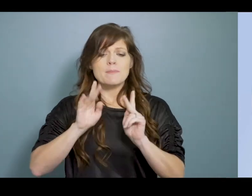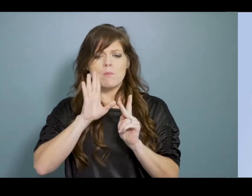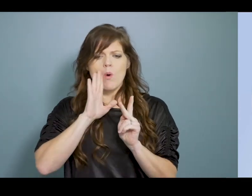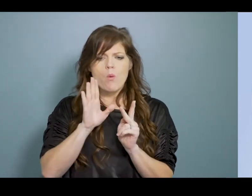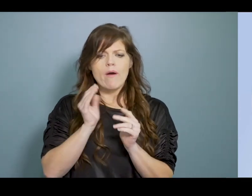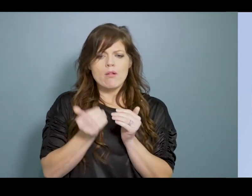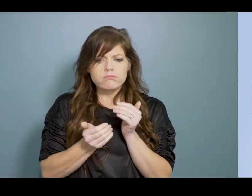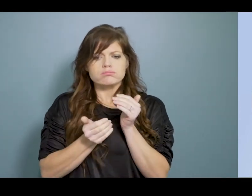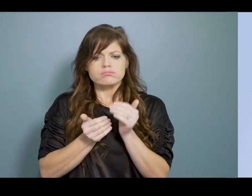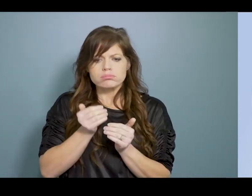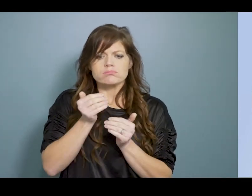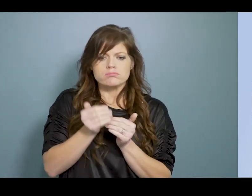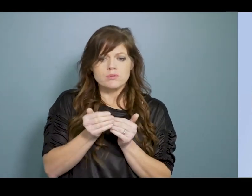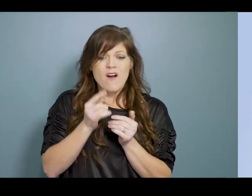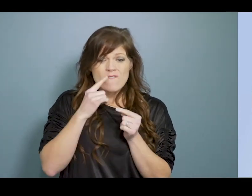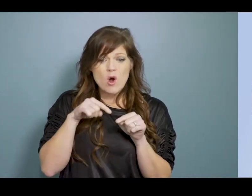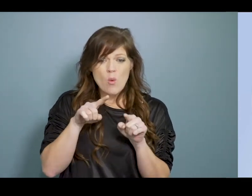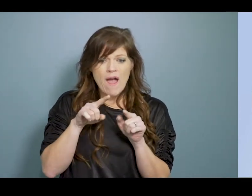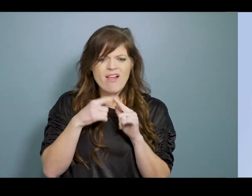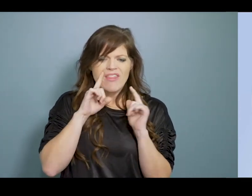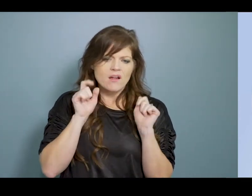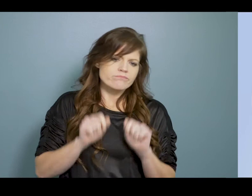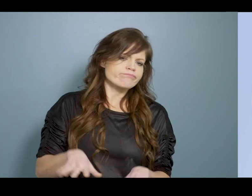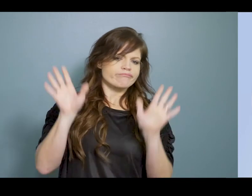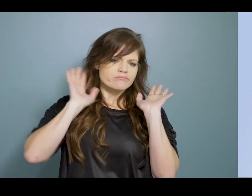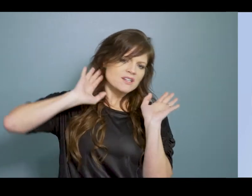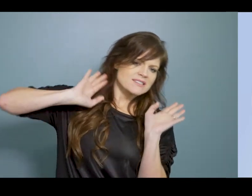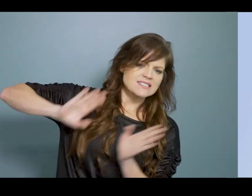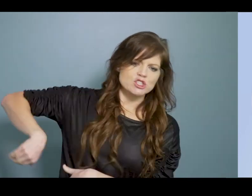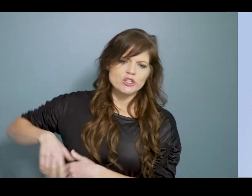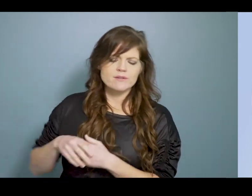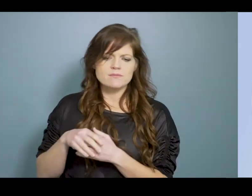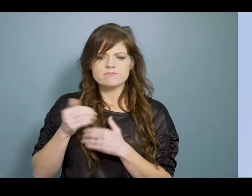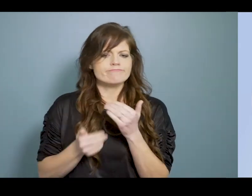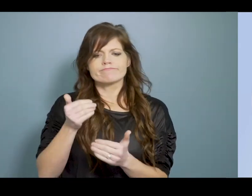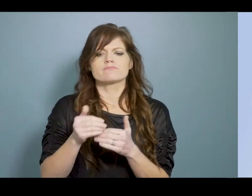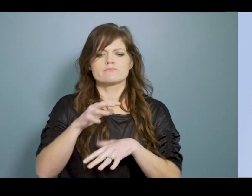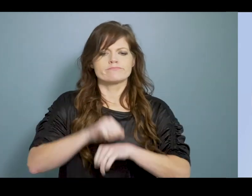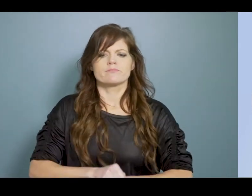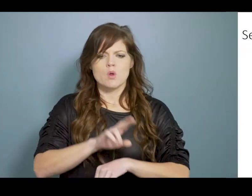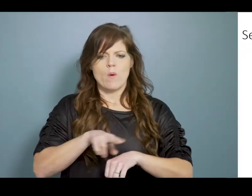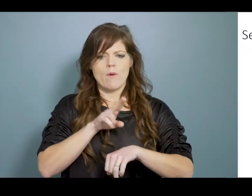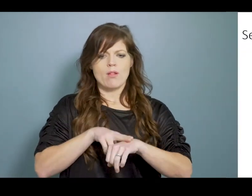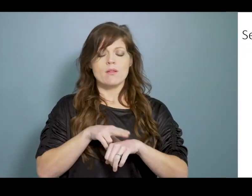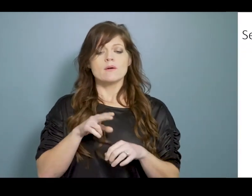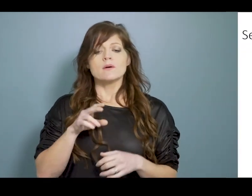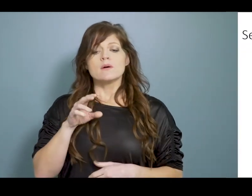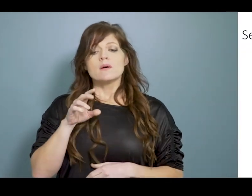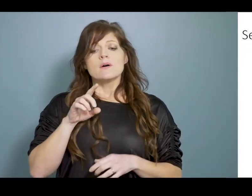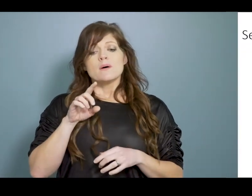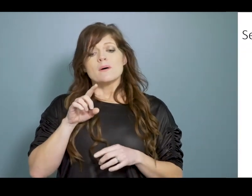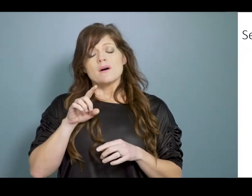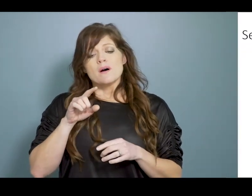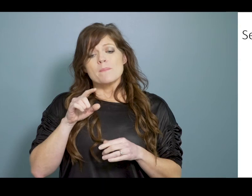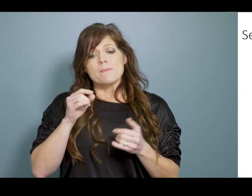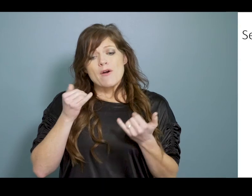taking small steps helps us get to where we want to be and helps us maintain those things. And so I want everybody